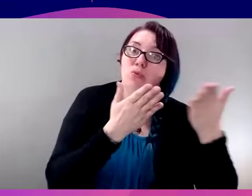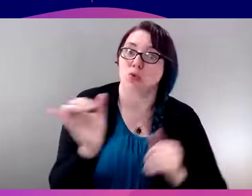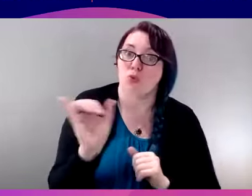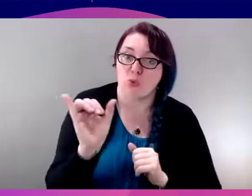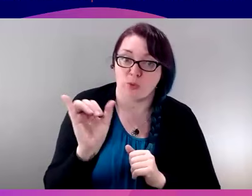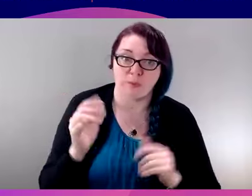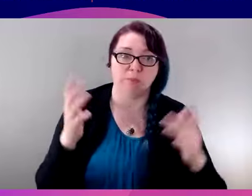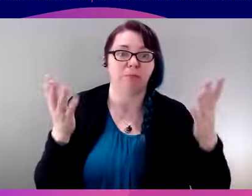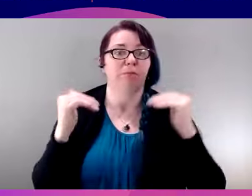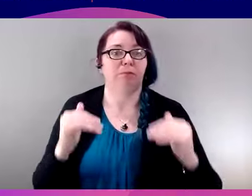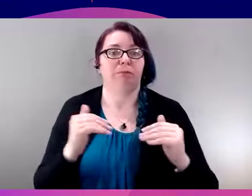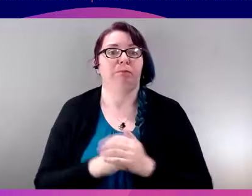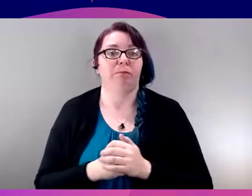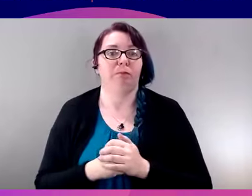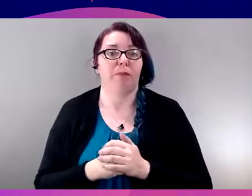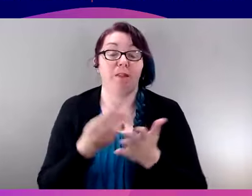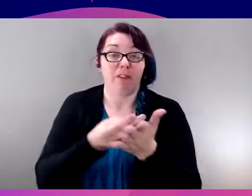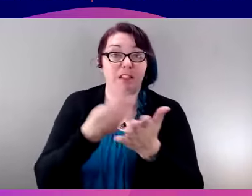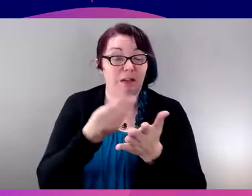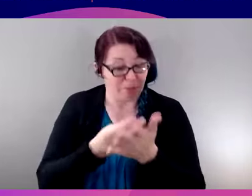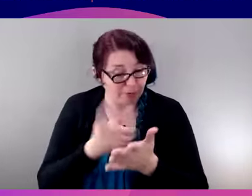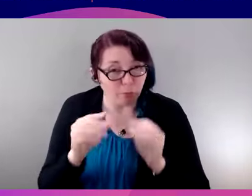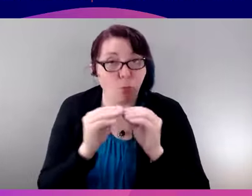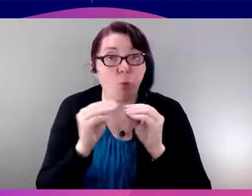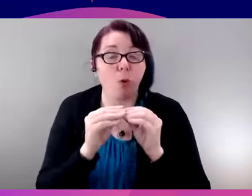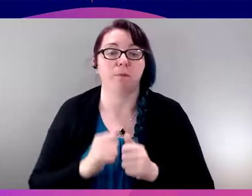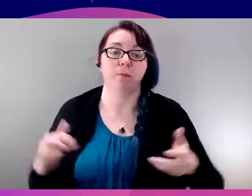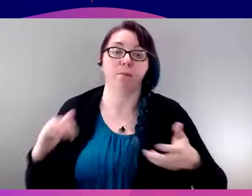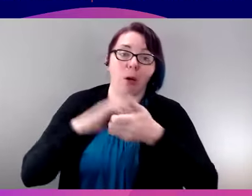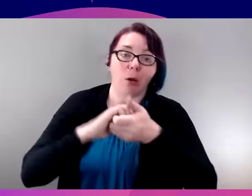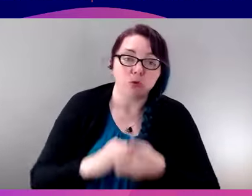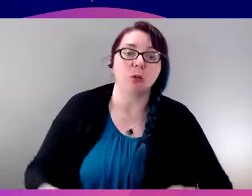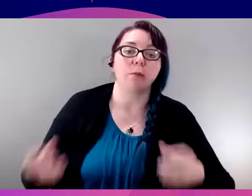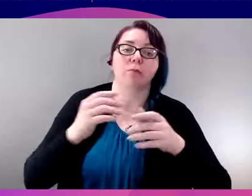opportunities, advocacy tools, and awareness raising.